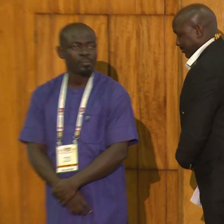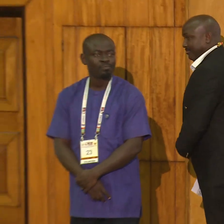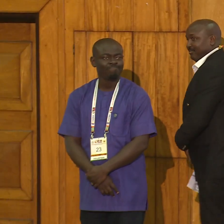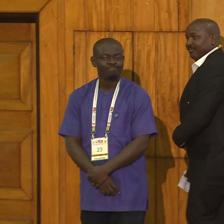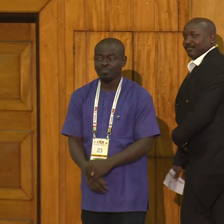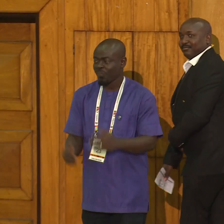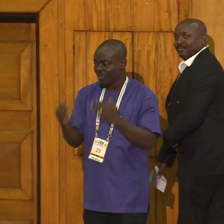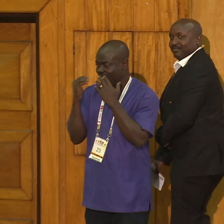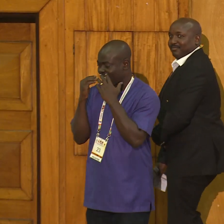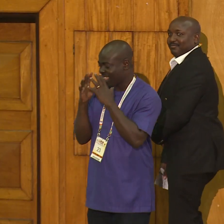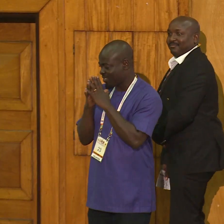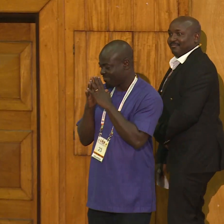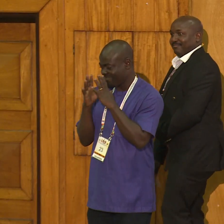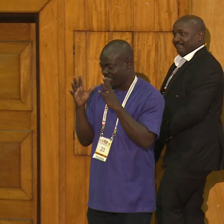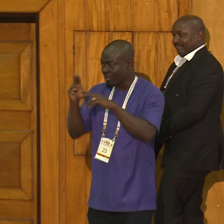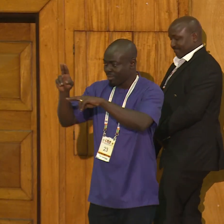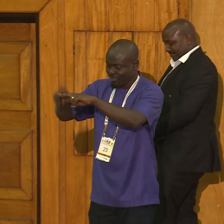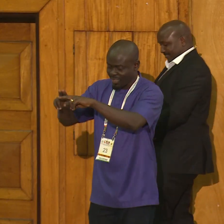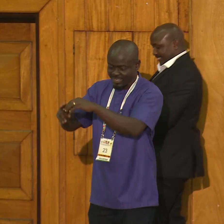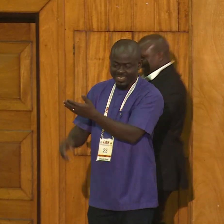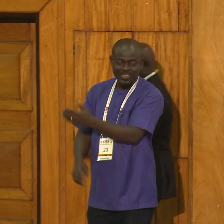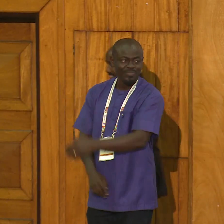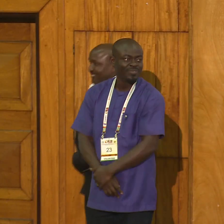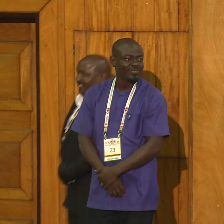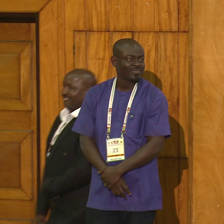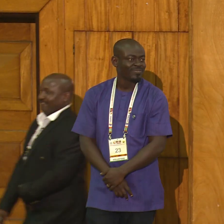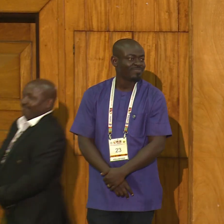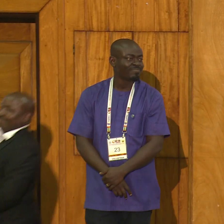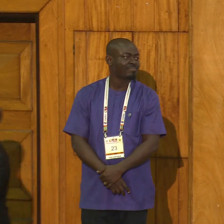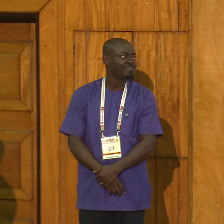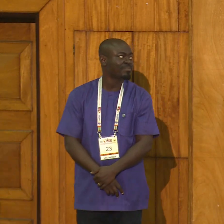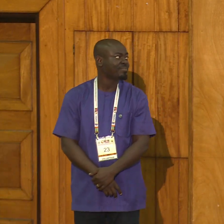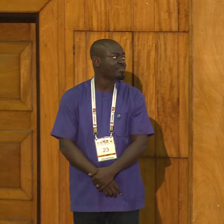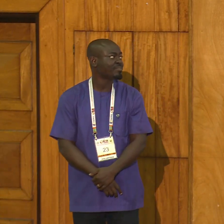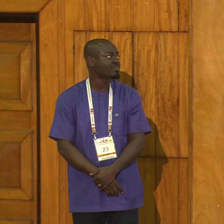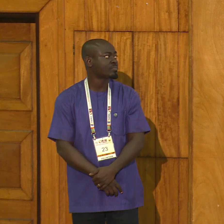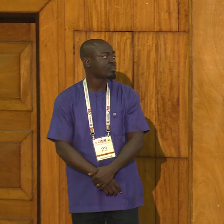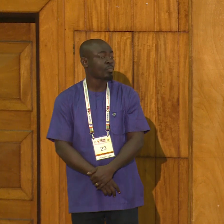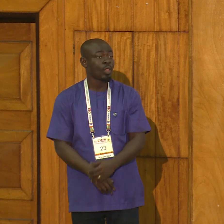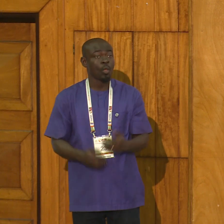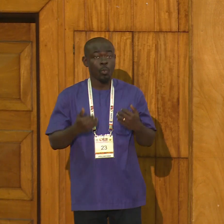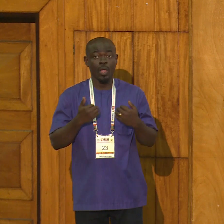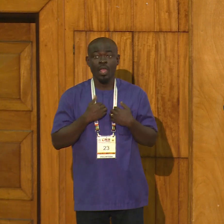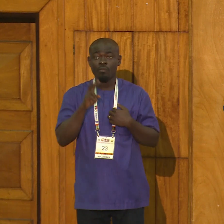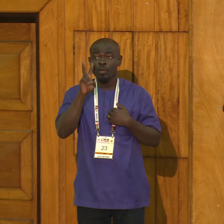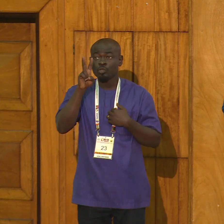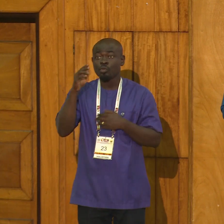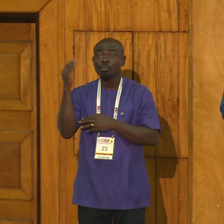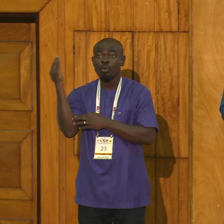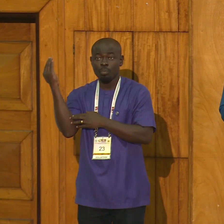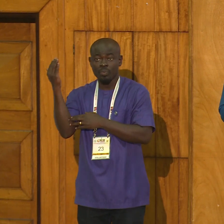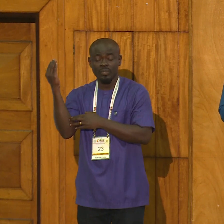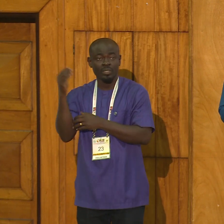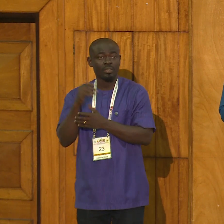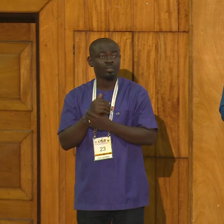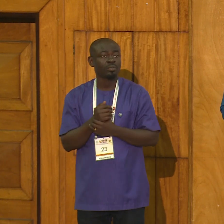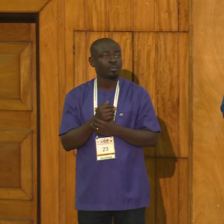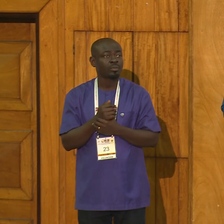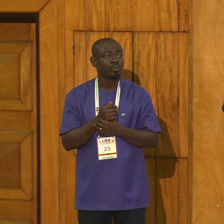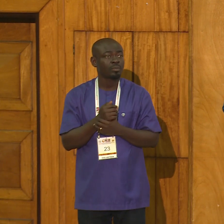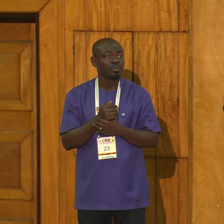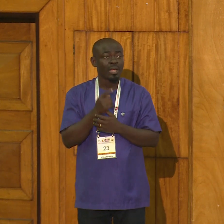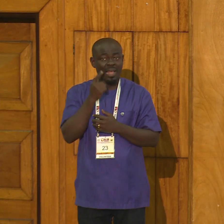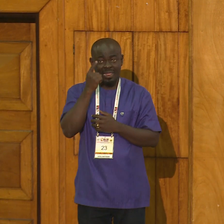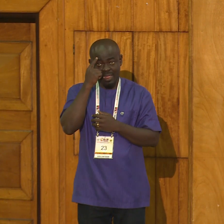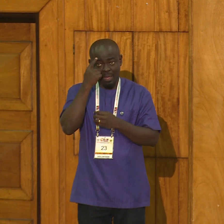Thank you, Walter. You can take a seat. We have two more presenters. I think in terms